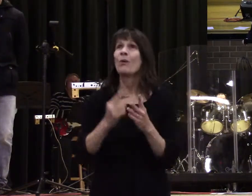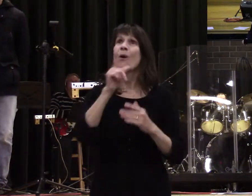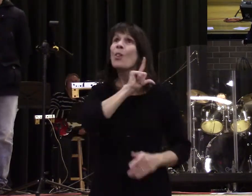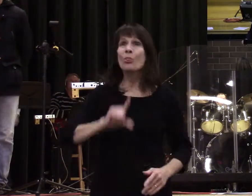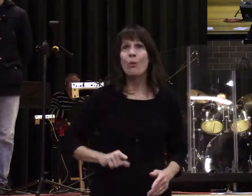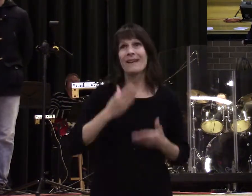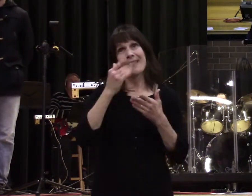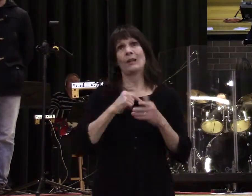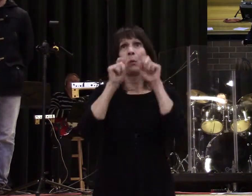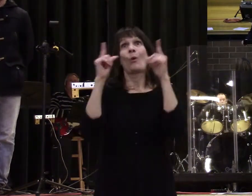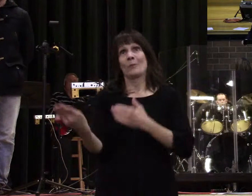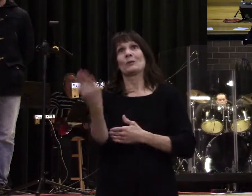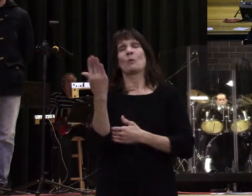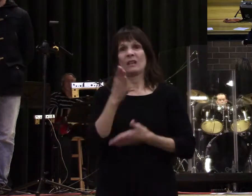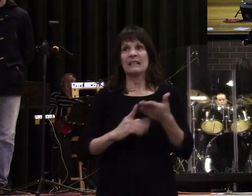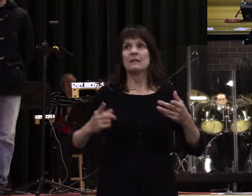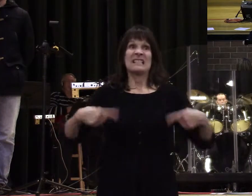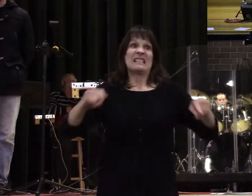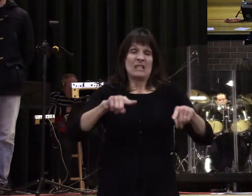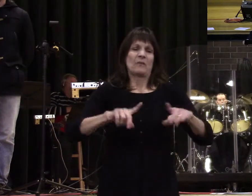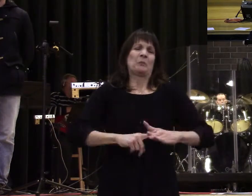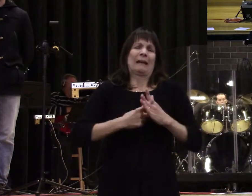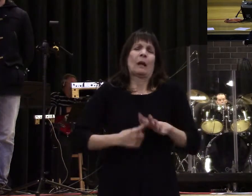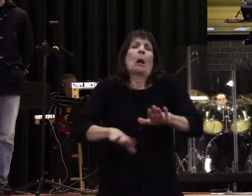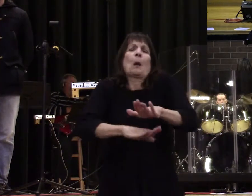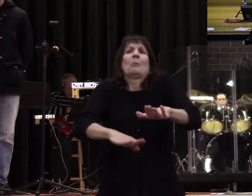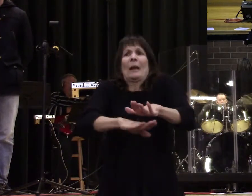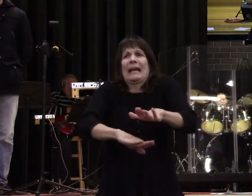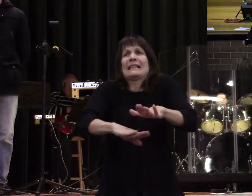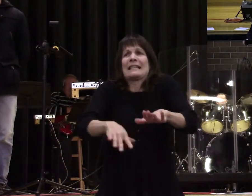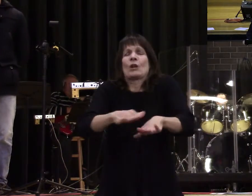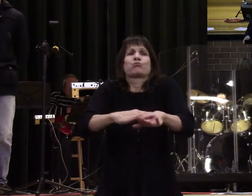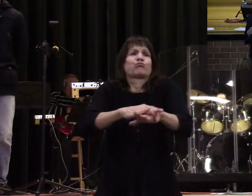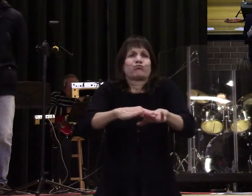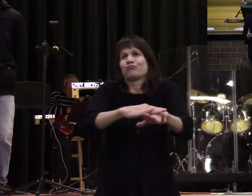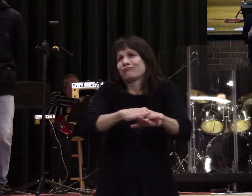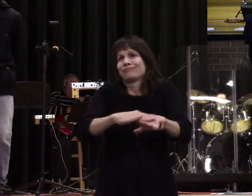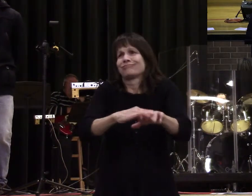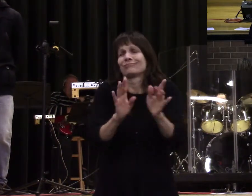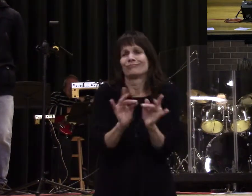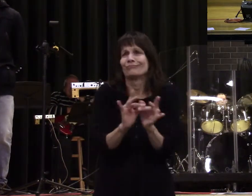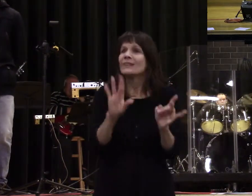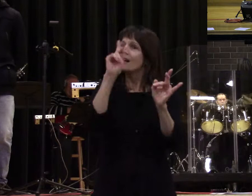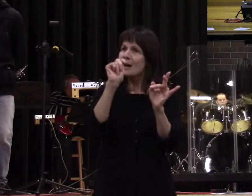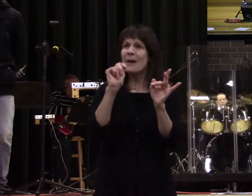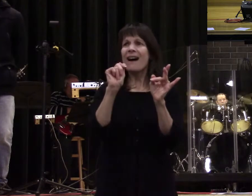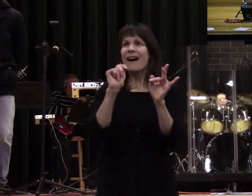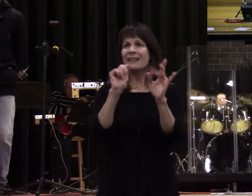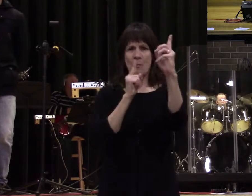up this morning. Some of you just start with the basics. You don't have to get too complicated here. But you got to make a song unto